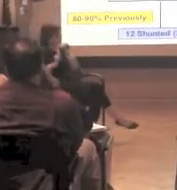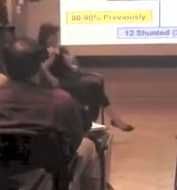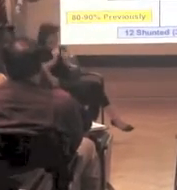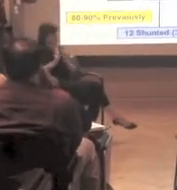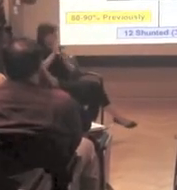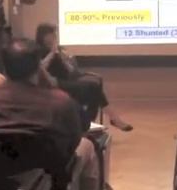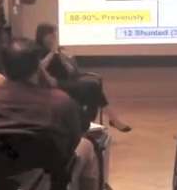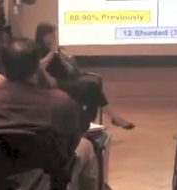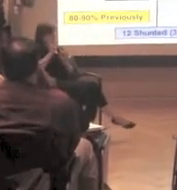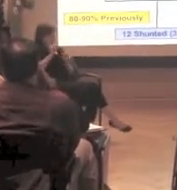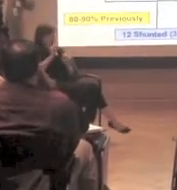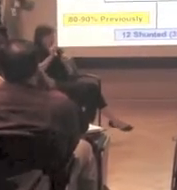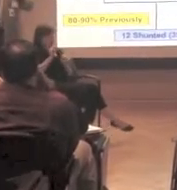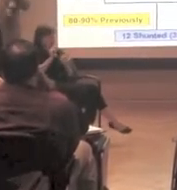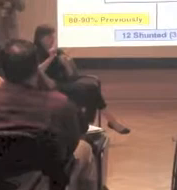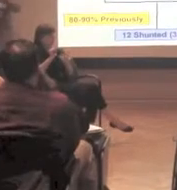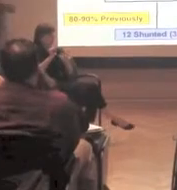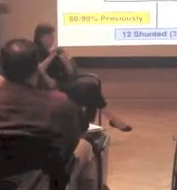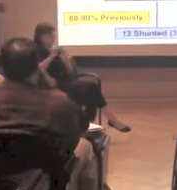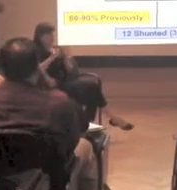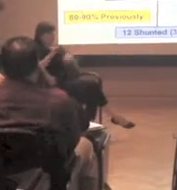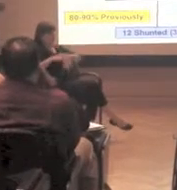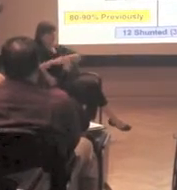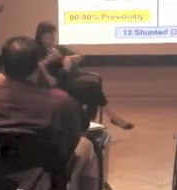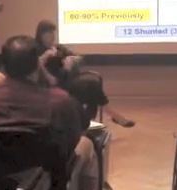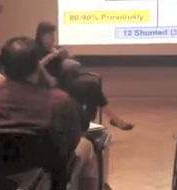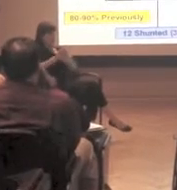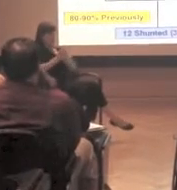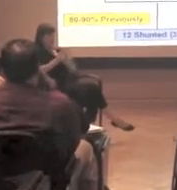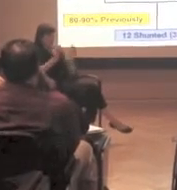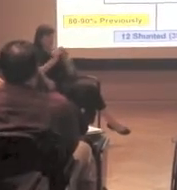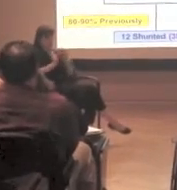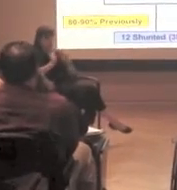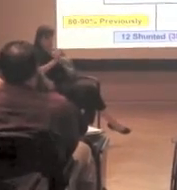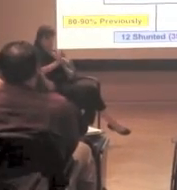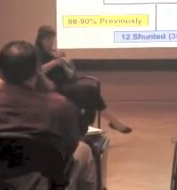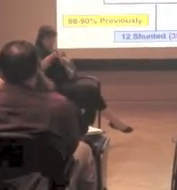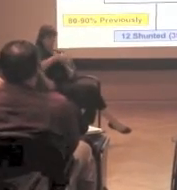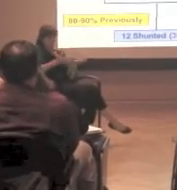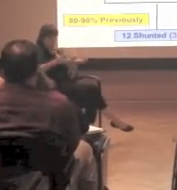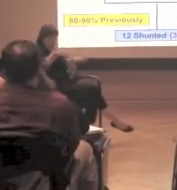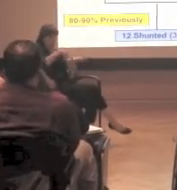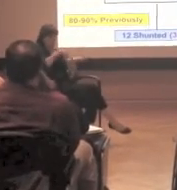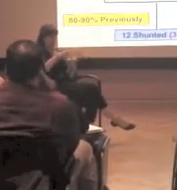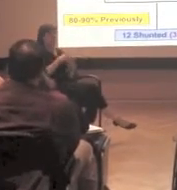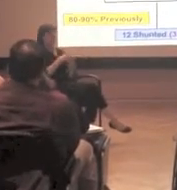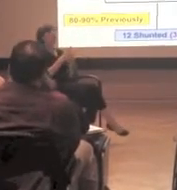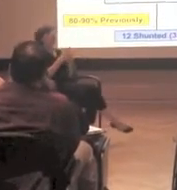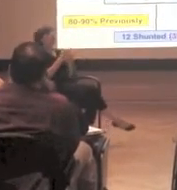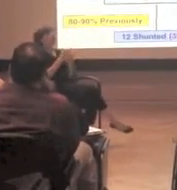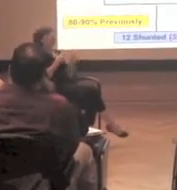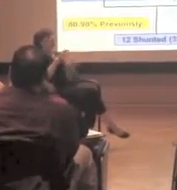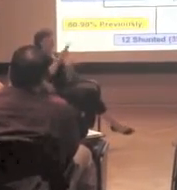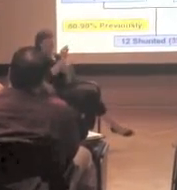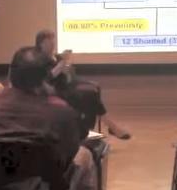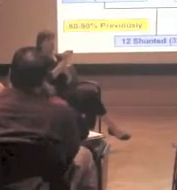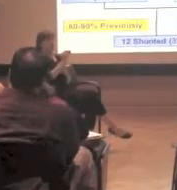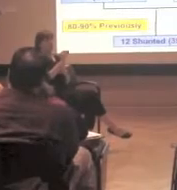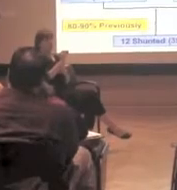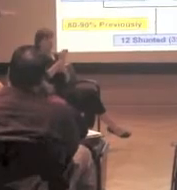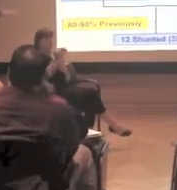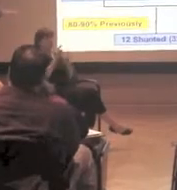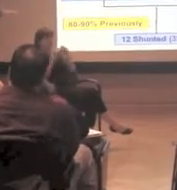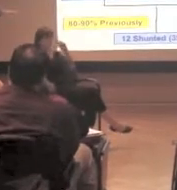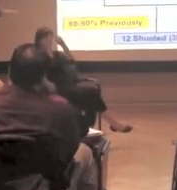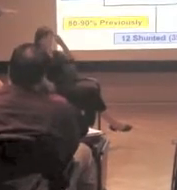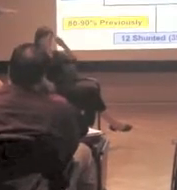on who he can do. And we're becoming more aggressive as well. So from 90% of shunts to